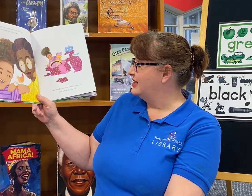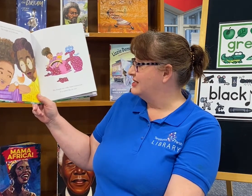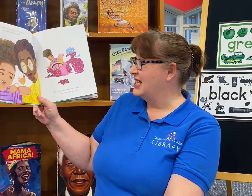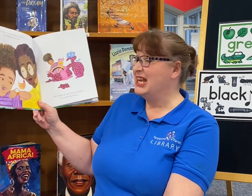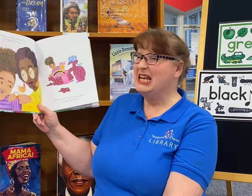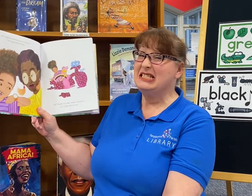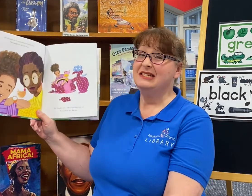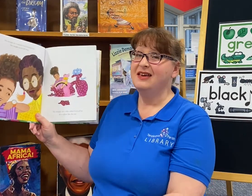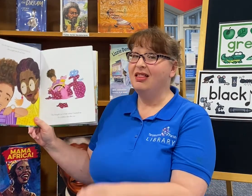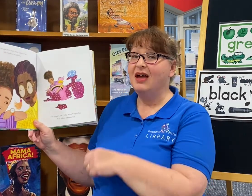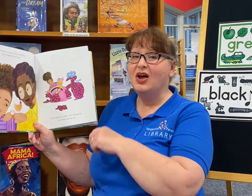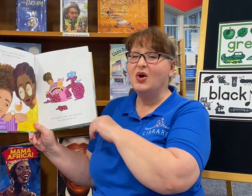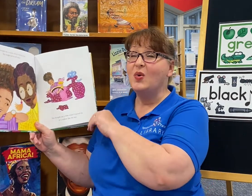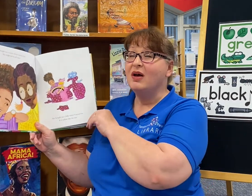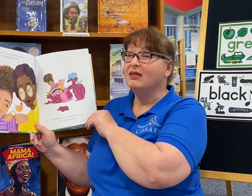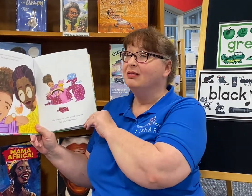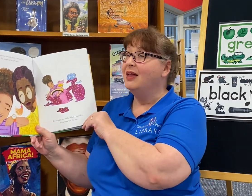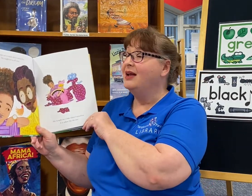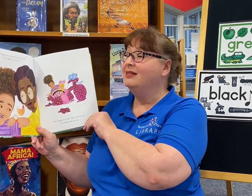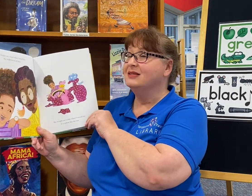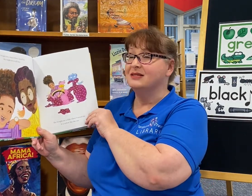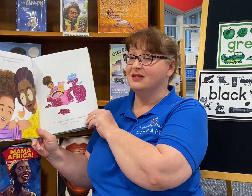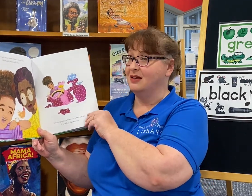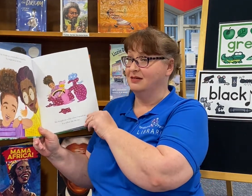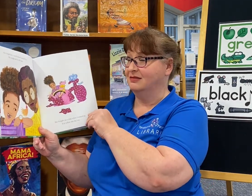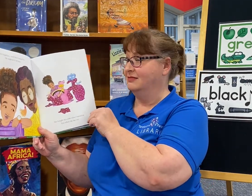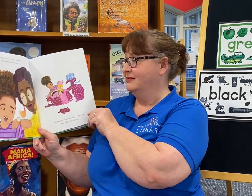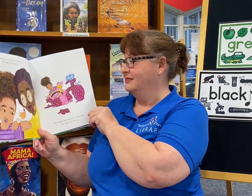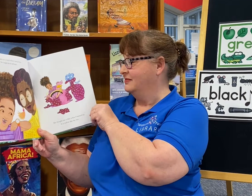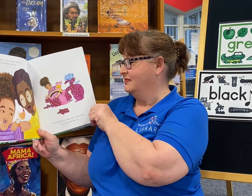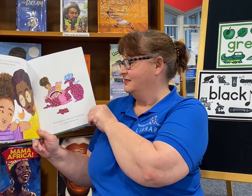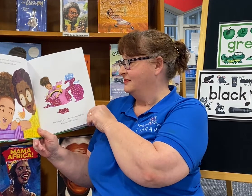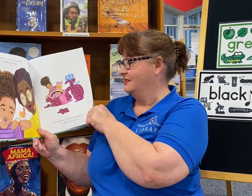and it is yellow like the sun.